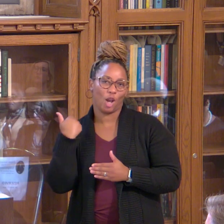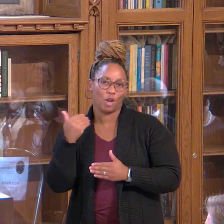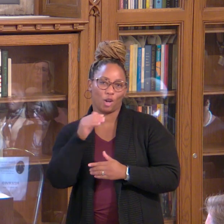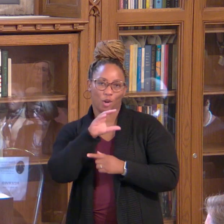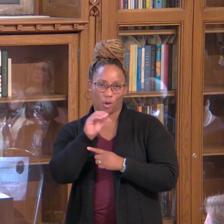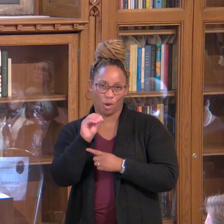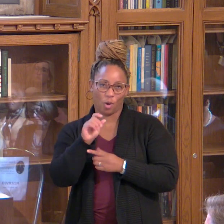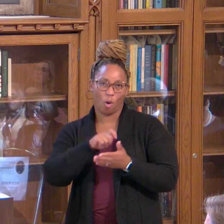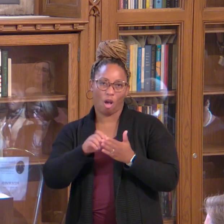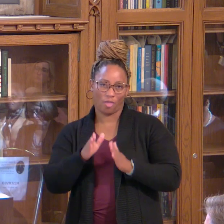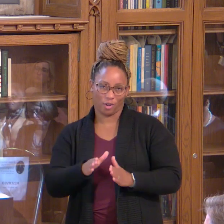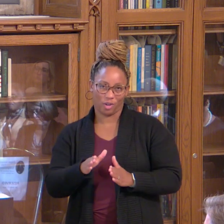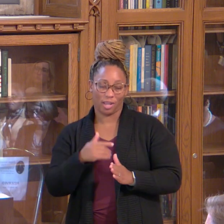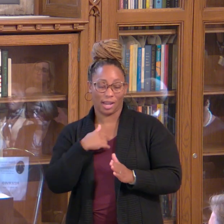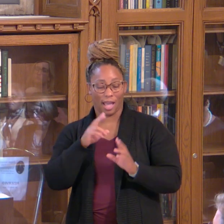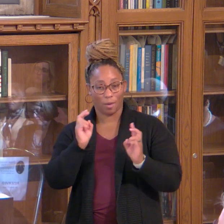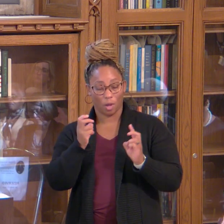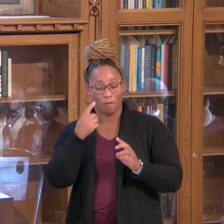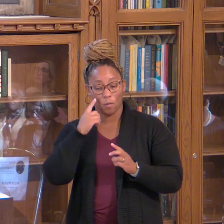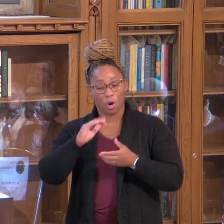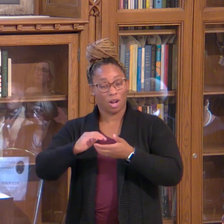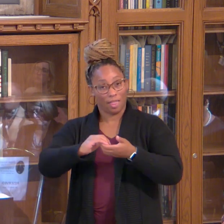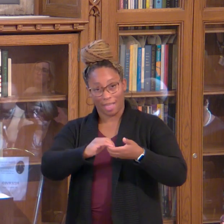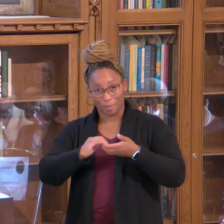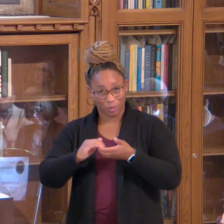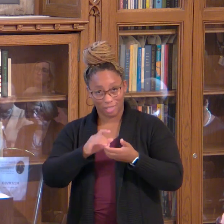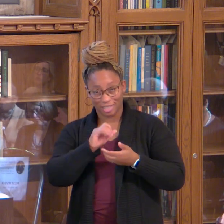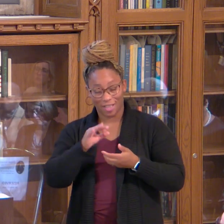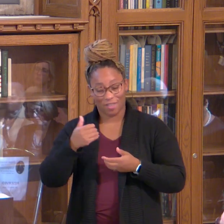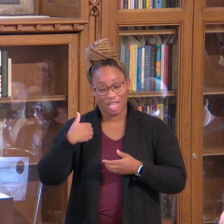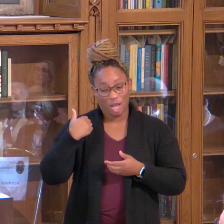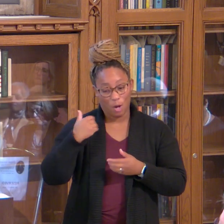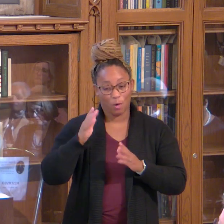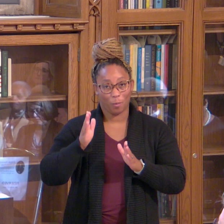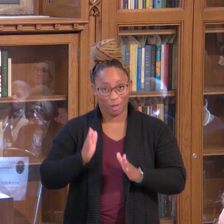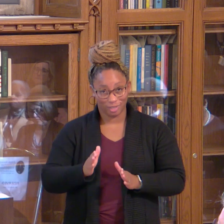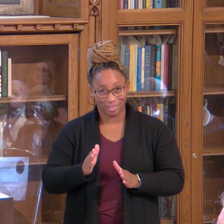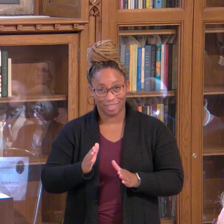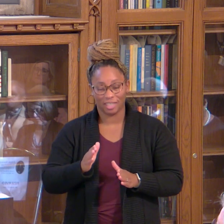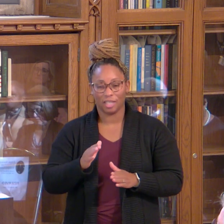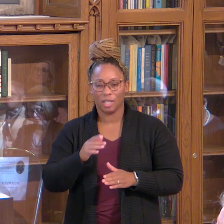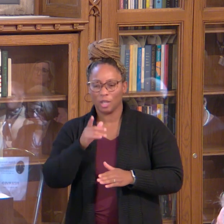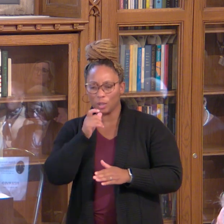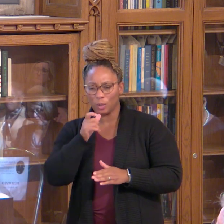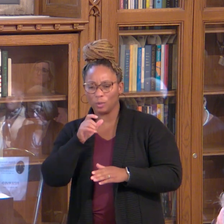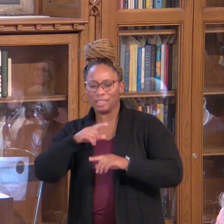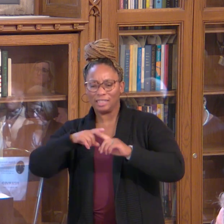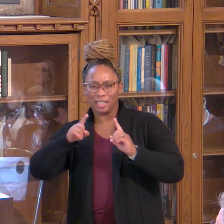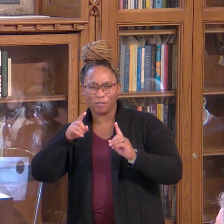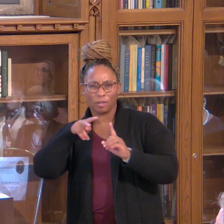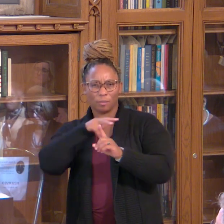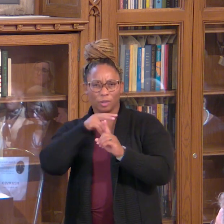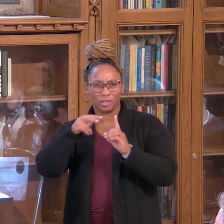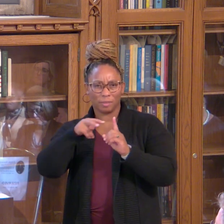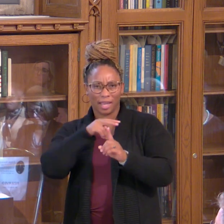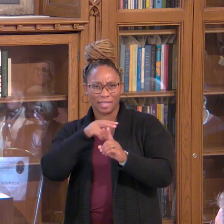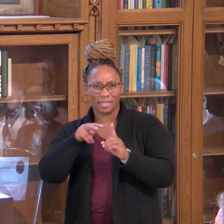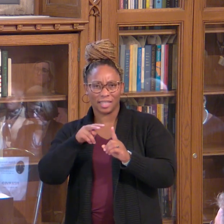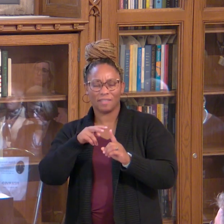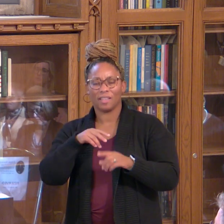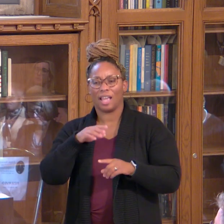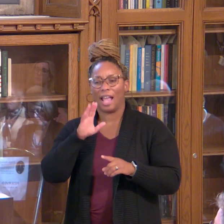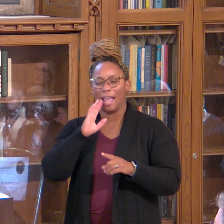co-author and I quote him for the collaboration of a younger person who different perspectives and